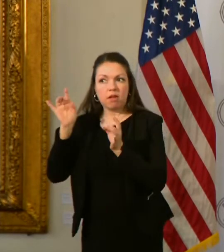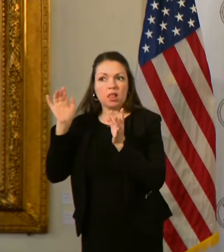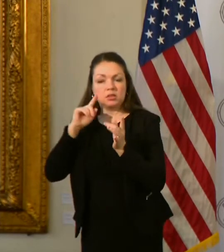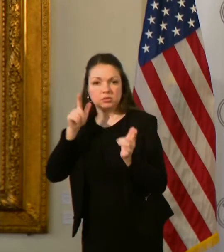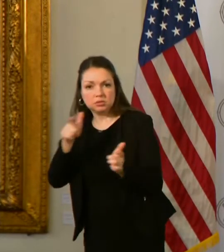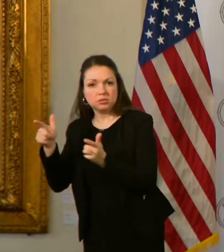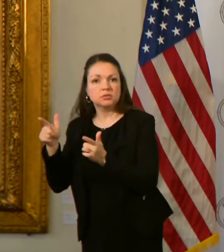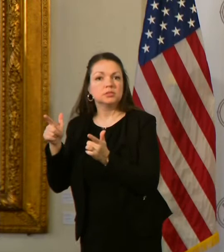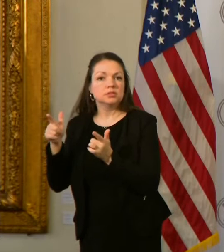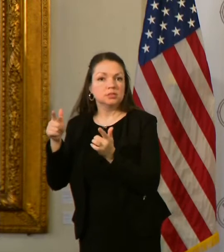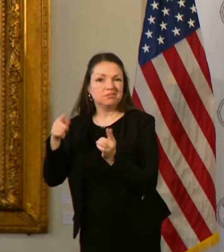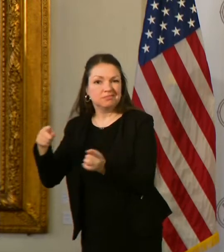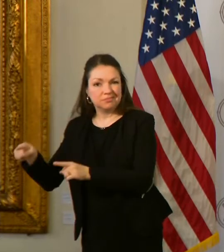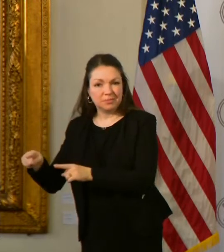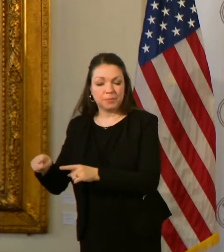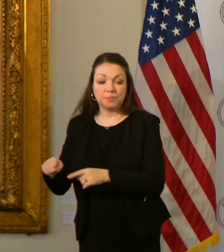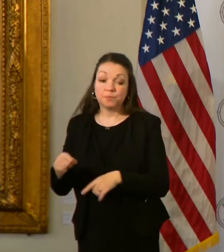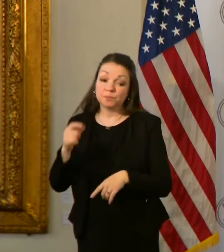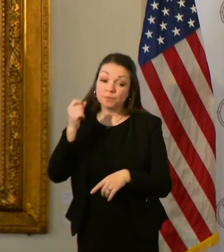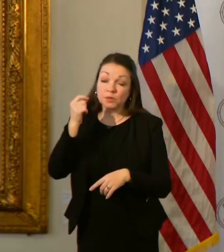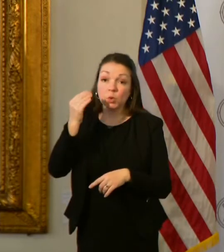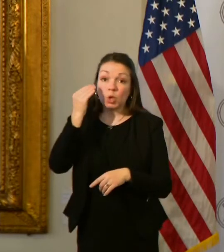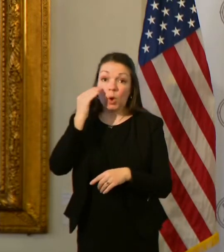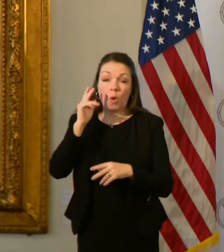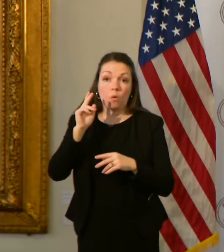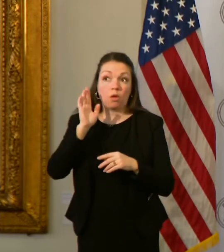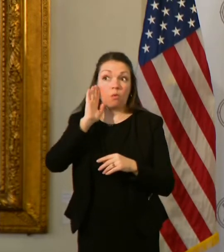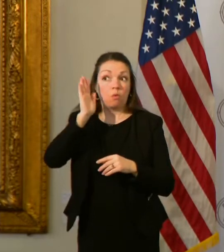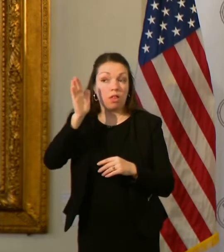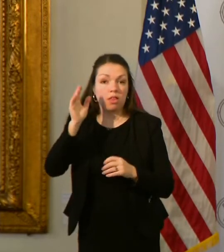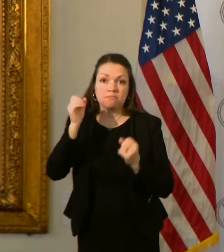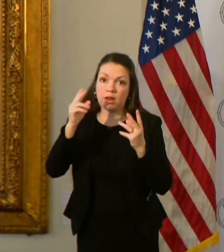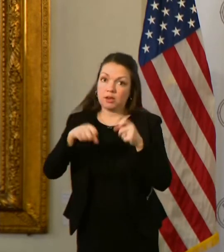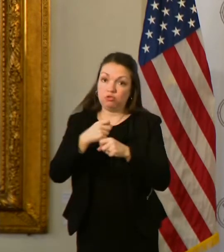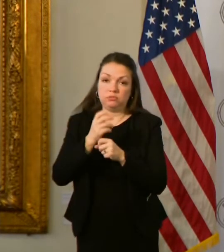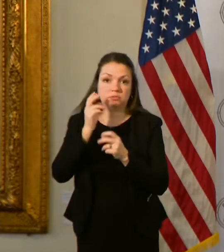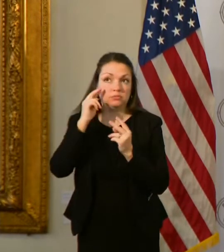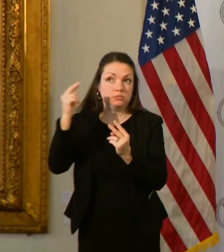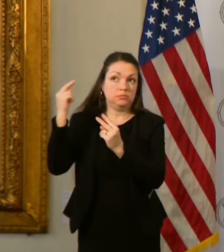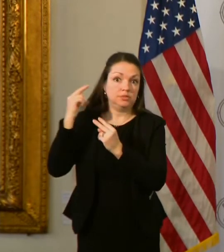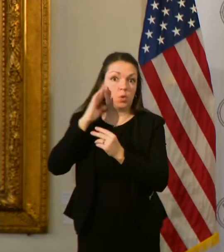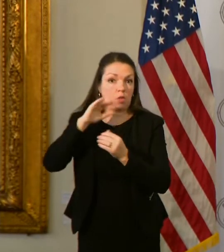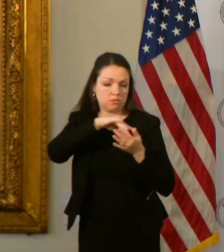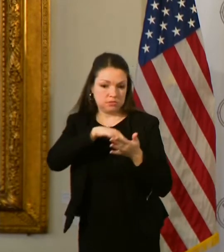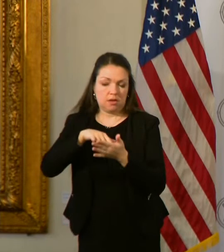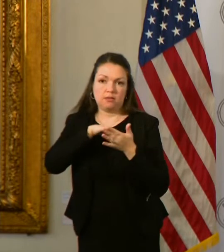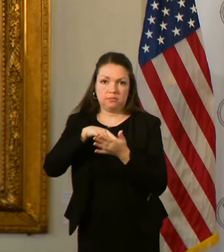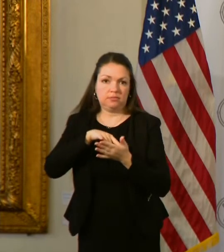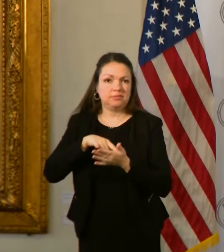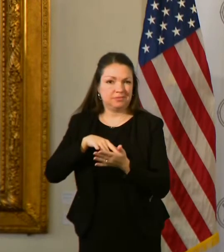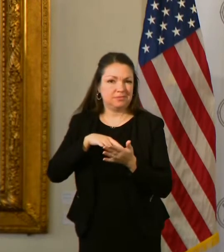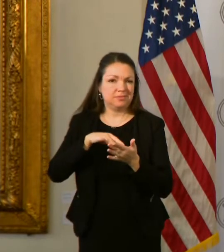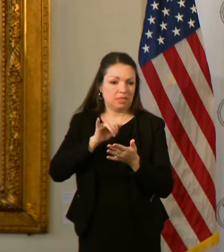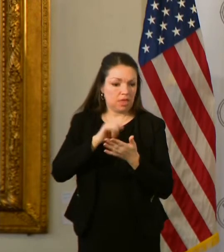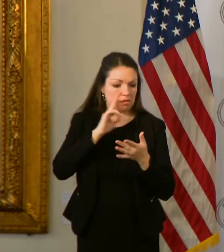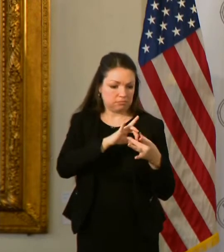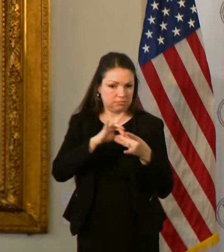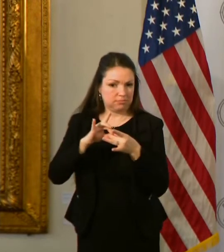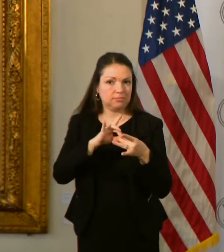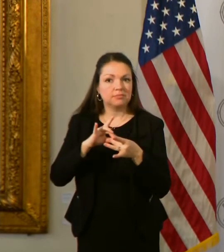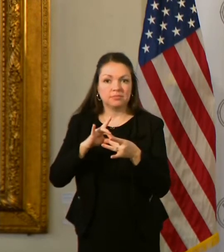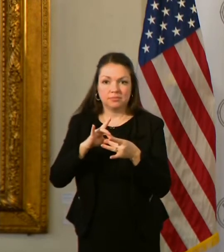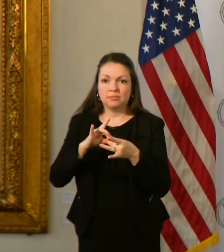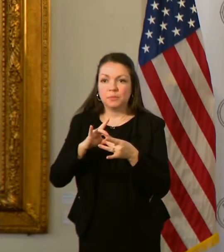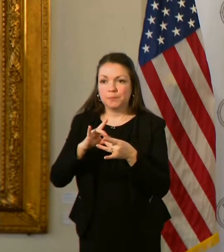be something that will be studied and should be studied for years. Because the reality is, here